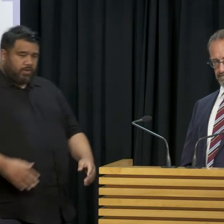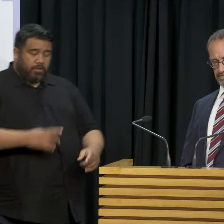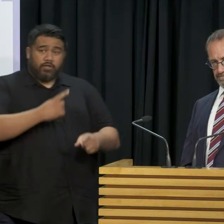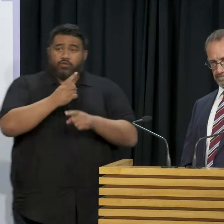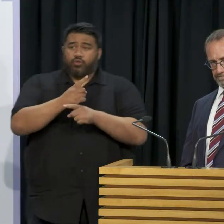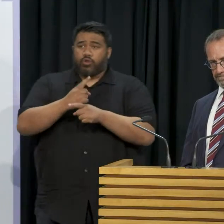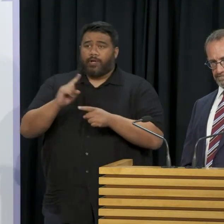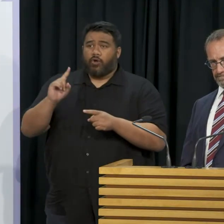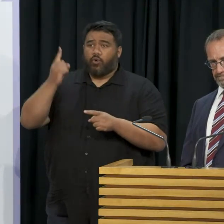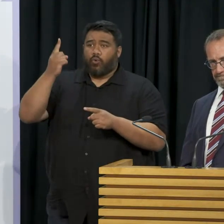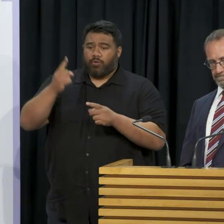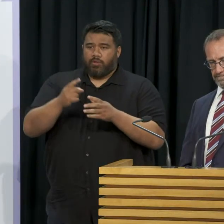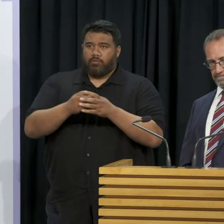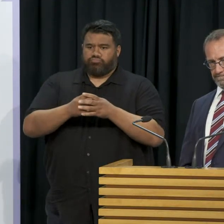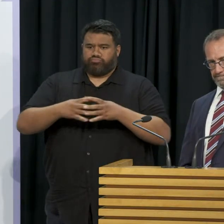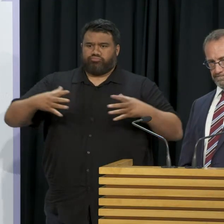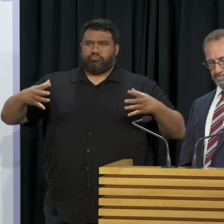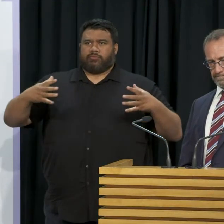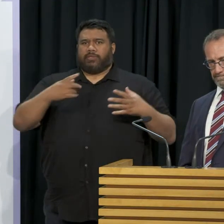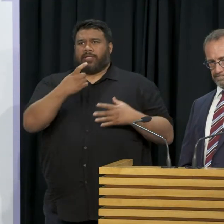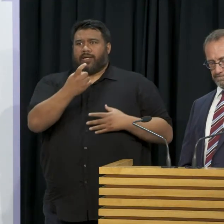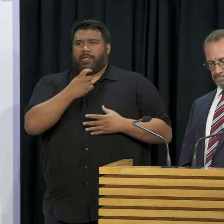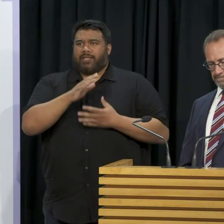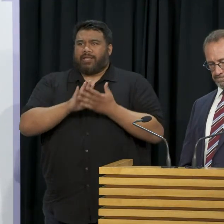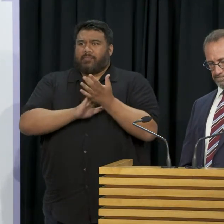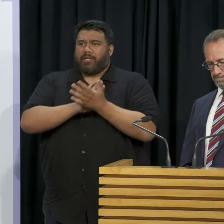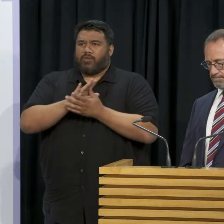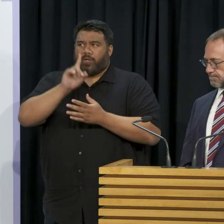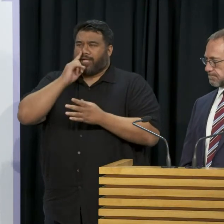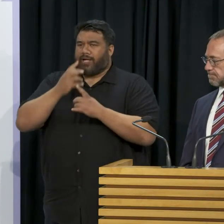miss our Paris targets, why not slow population